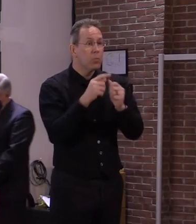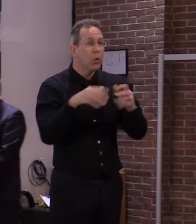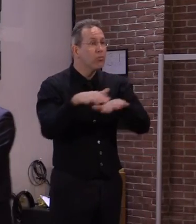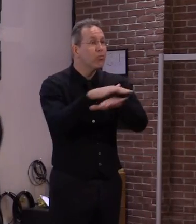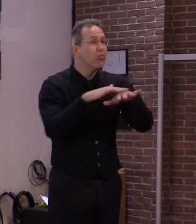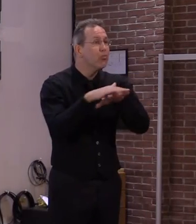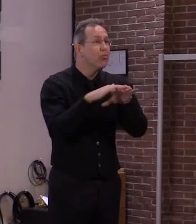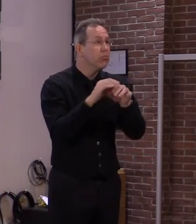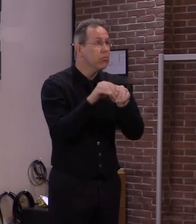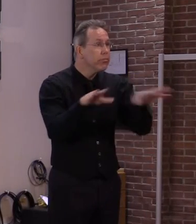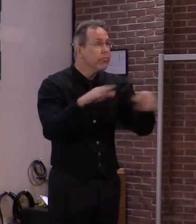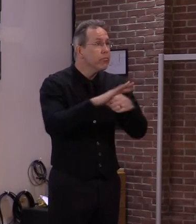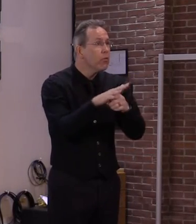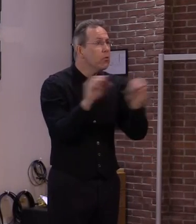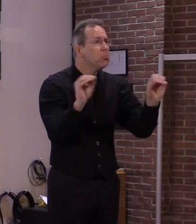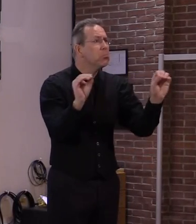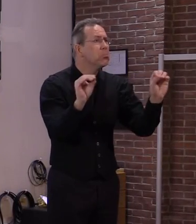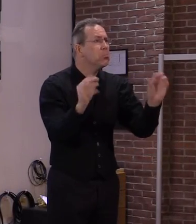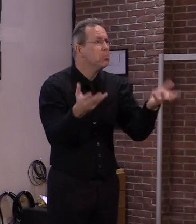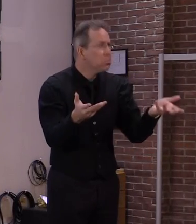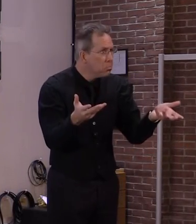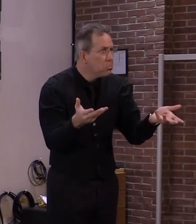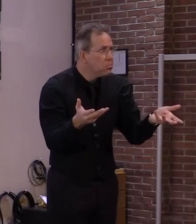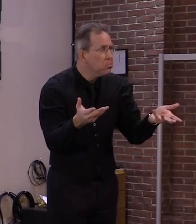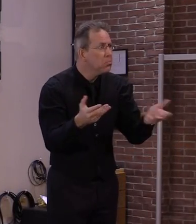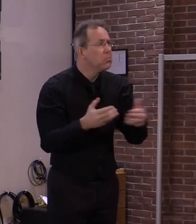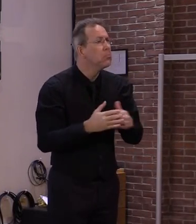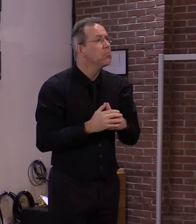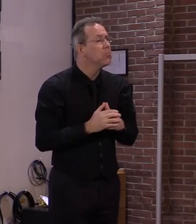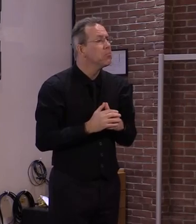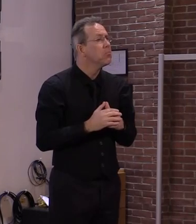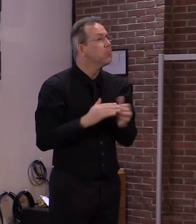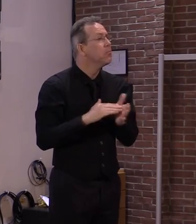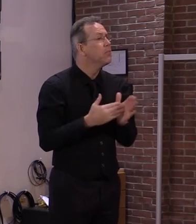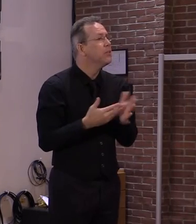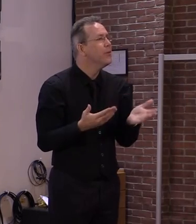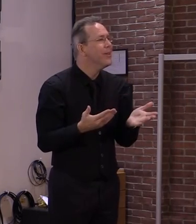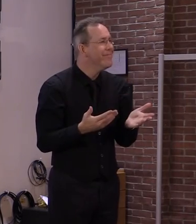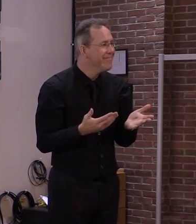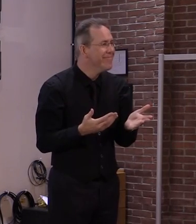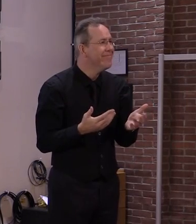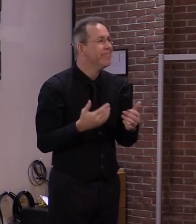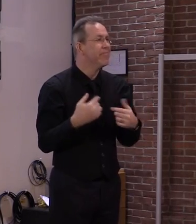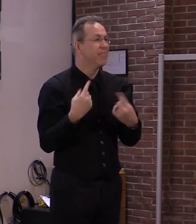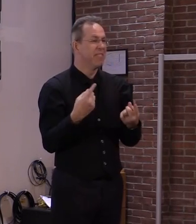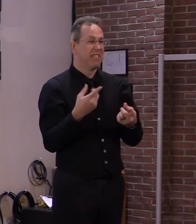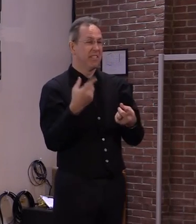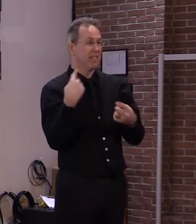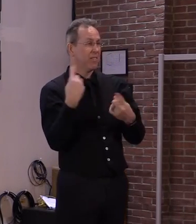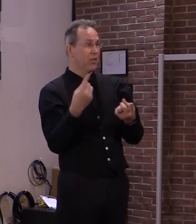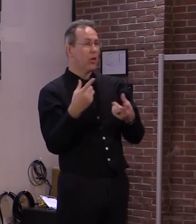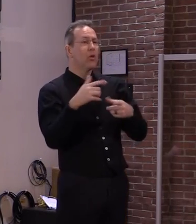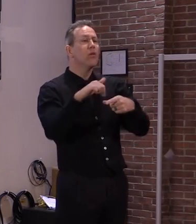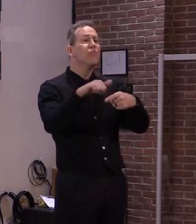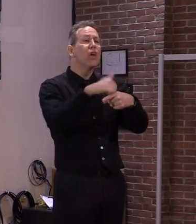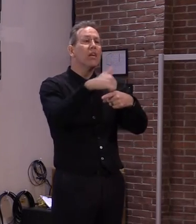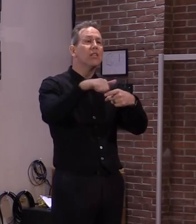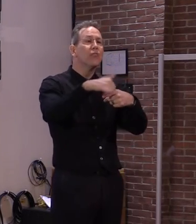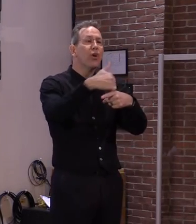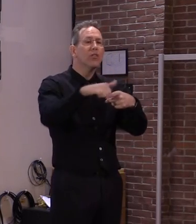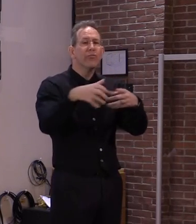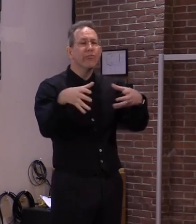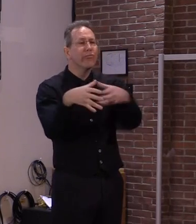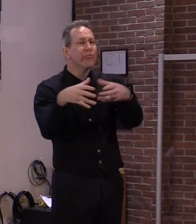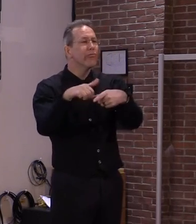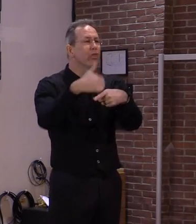So probably no different than when we were in the previous phase at this point in time, where they were just practicing amongst themselves and scrimmaging amongst